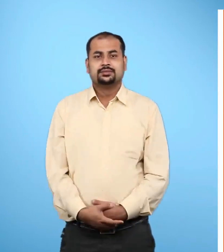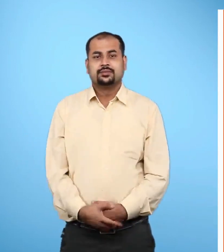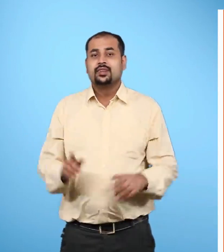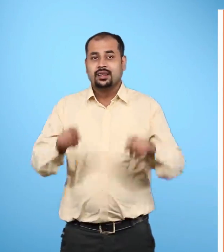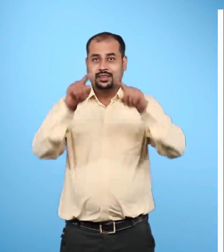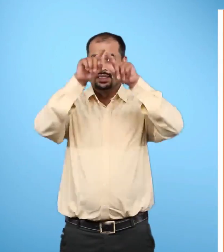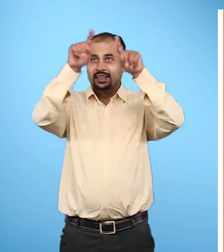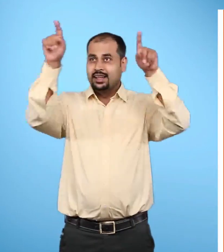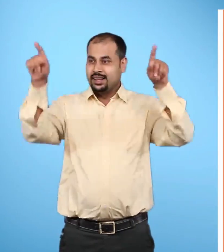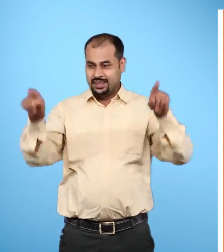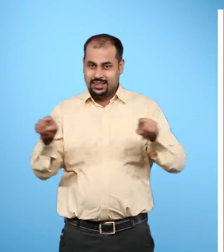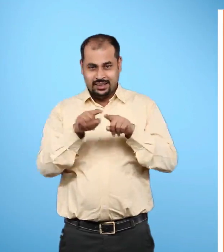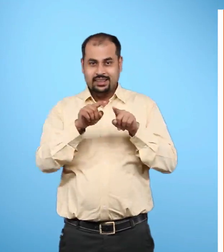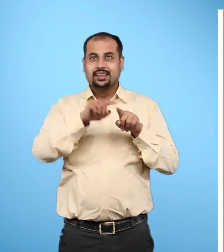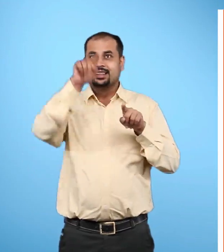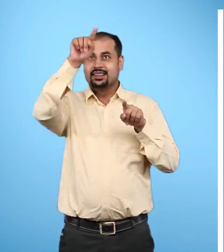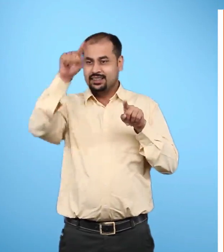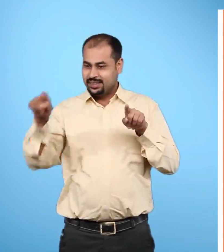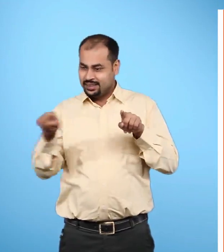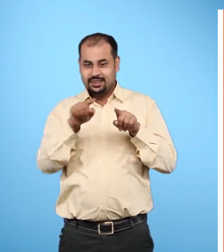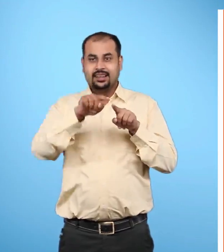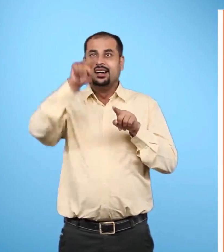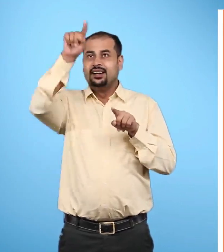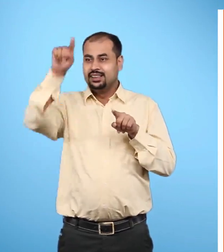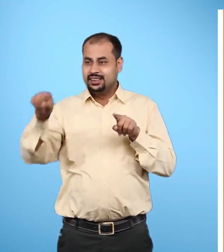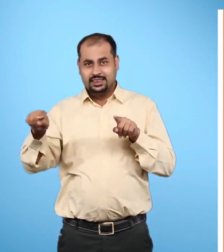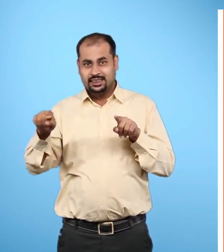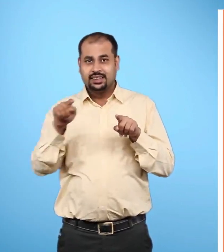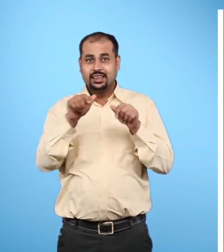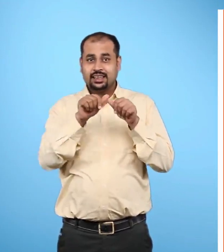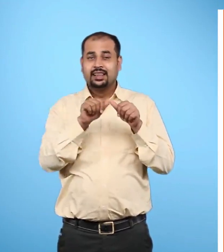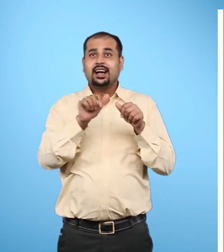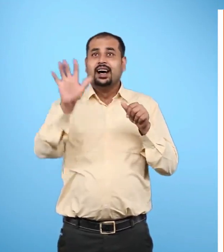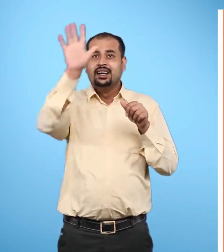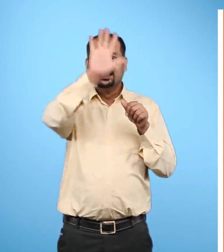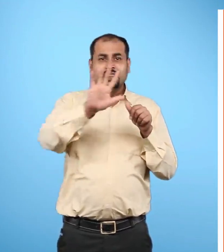"Both the big triangles in this rectangle have the same area."